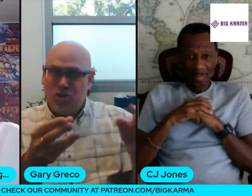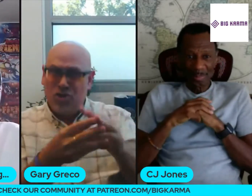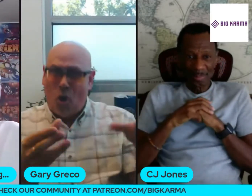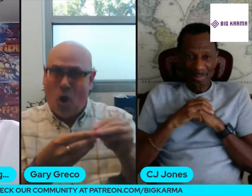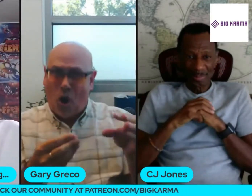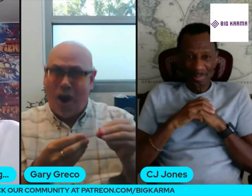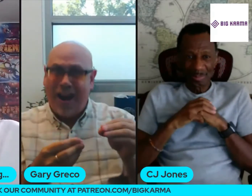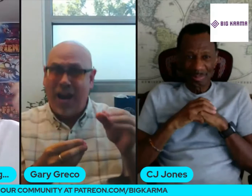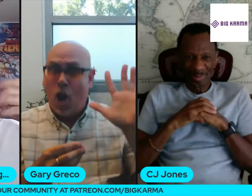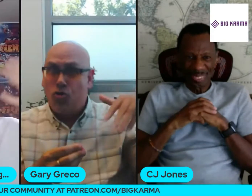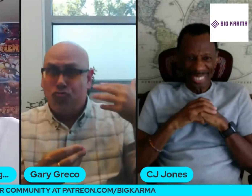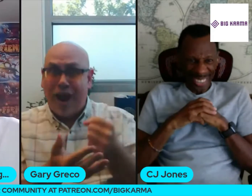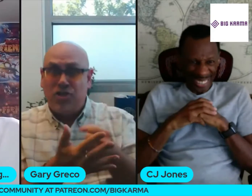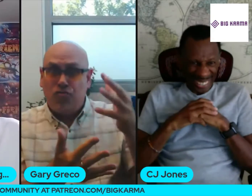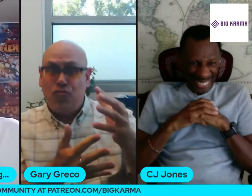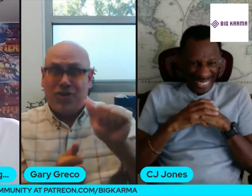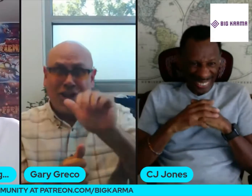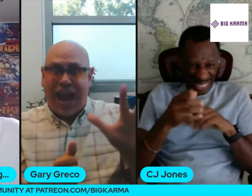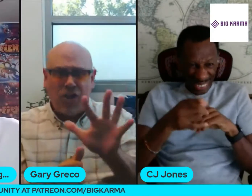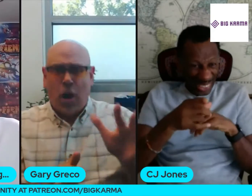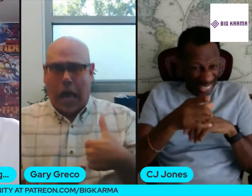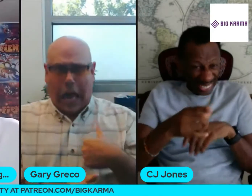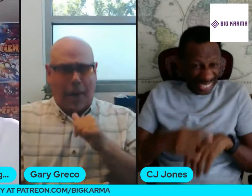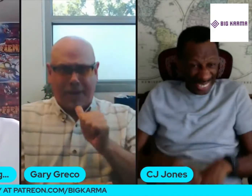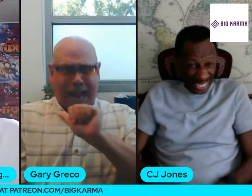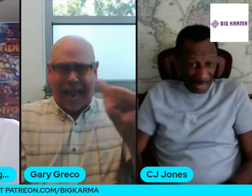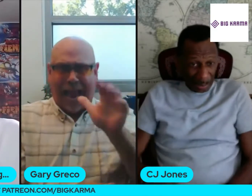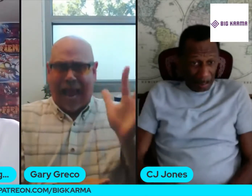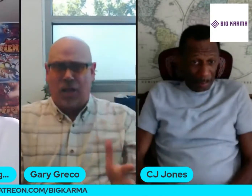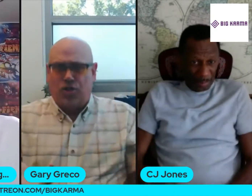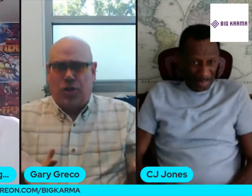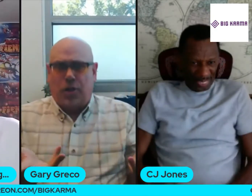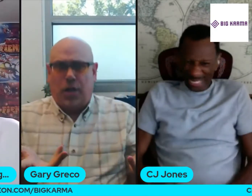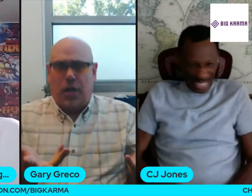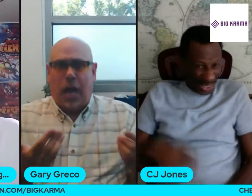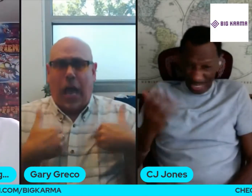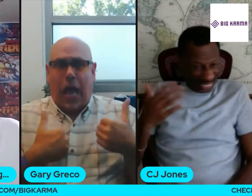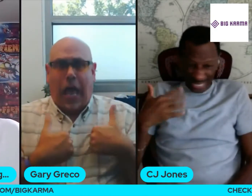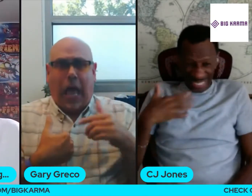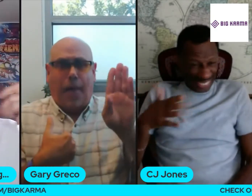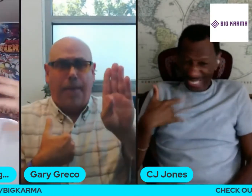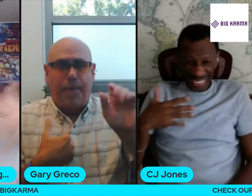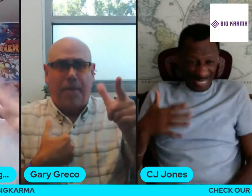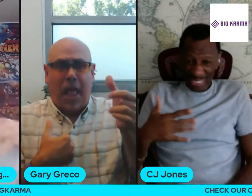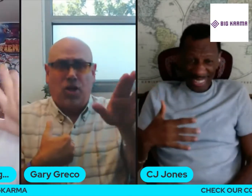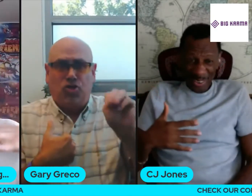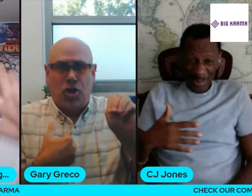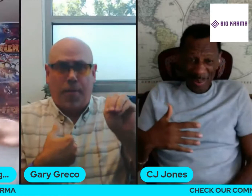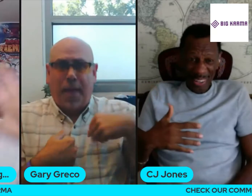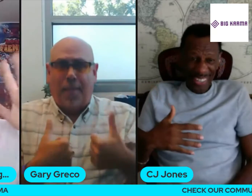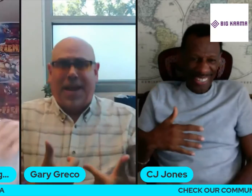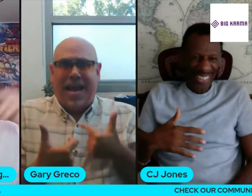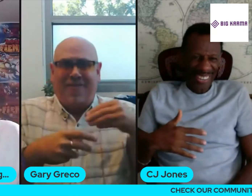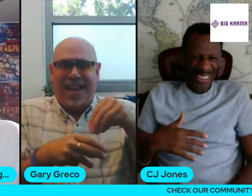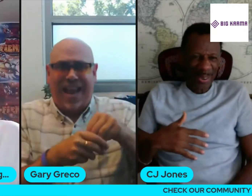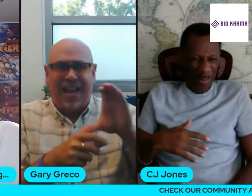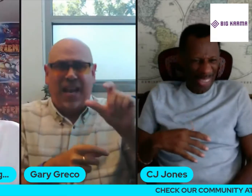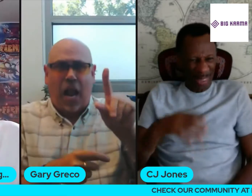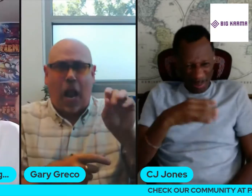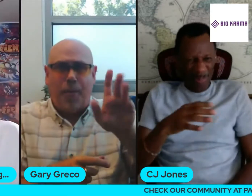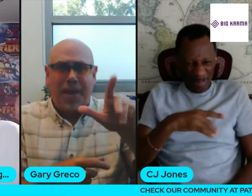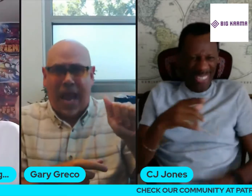Asian. I'm a Belgian guy living in Colombia and, and trying to speak English the best he